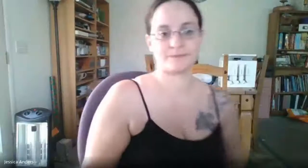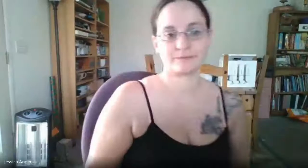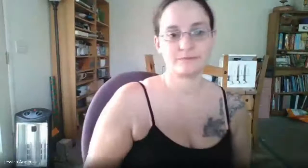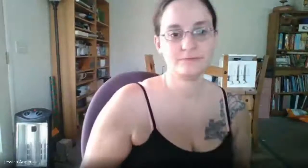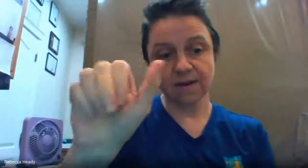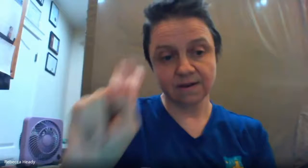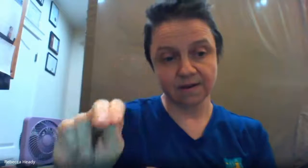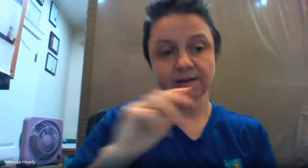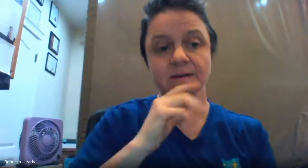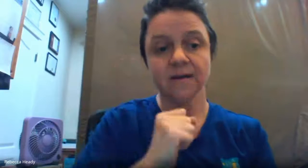Stephen, is 14.